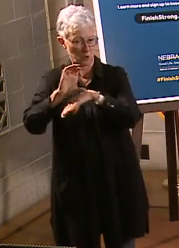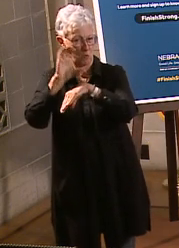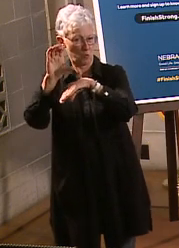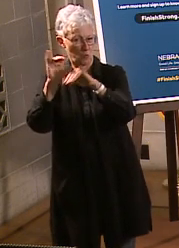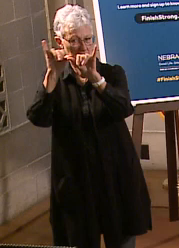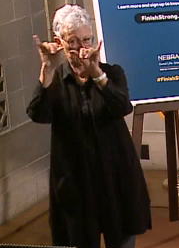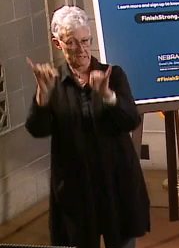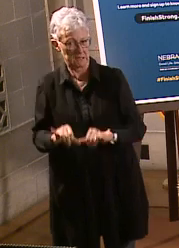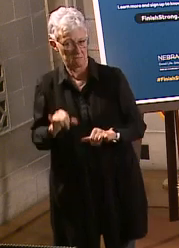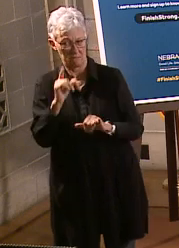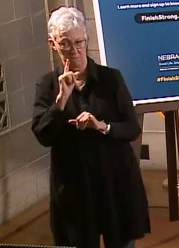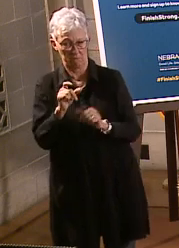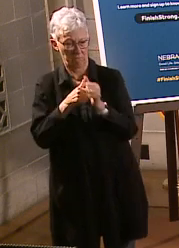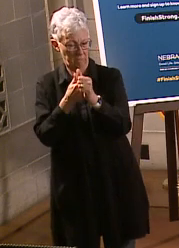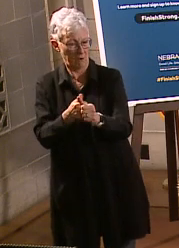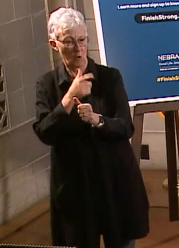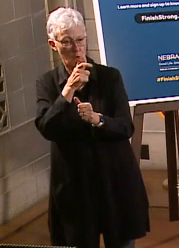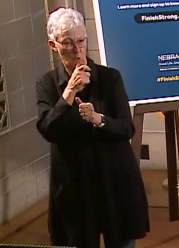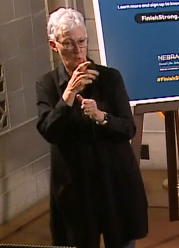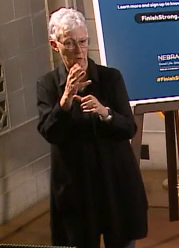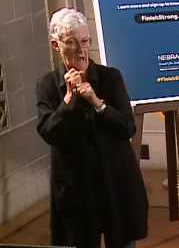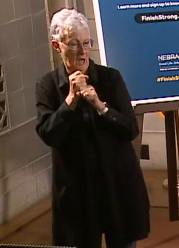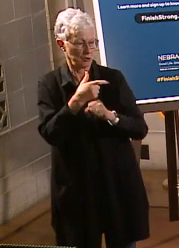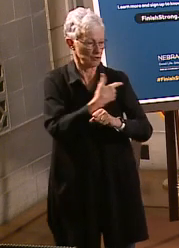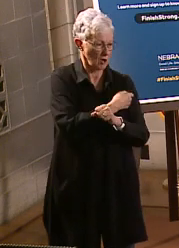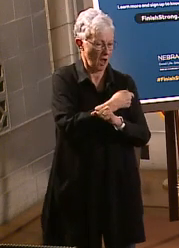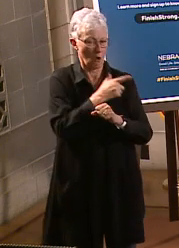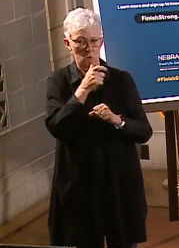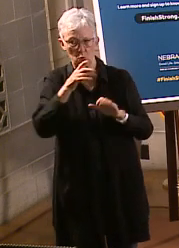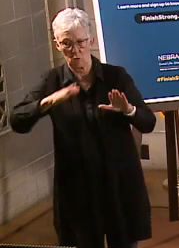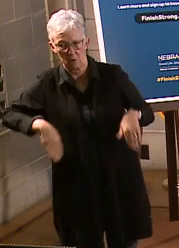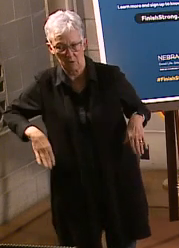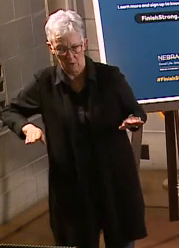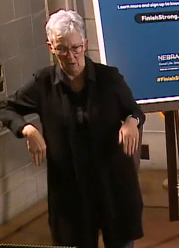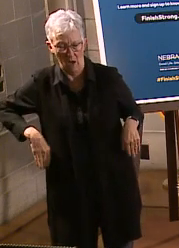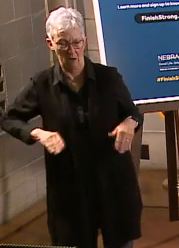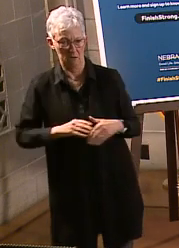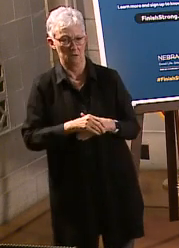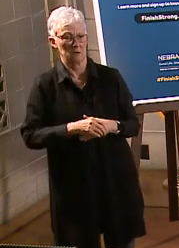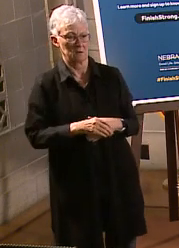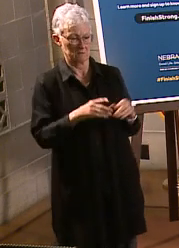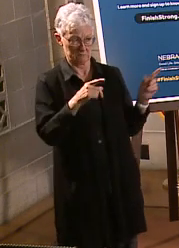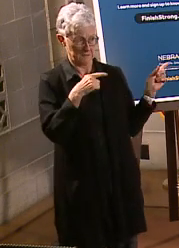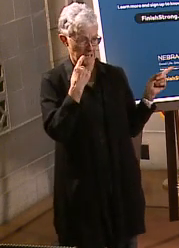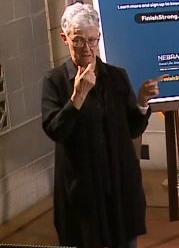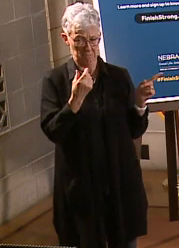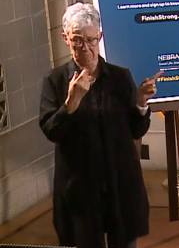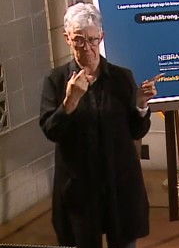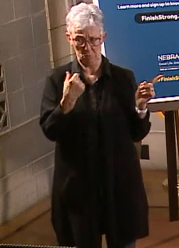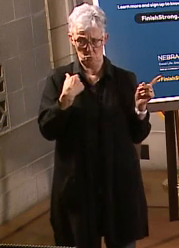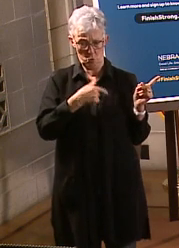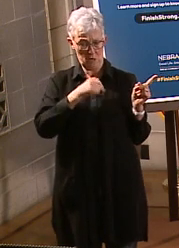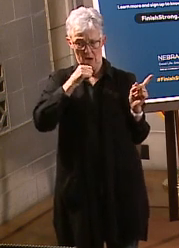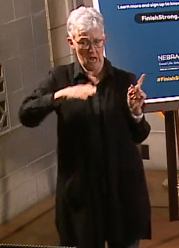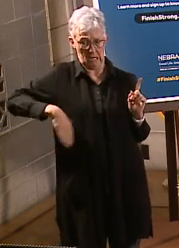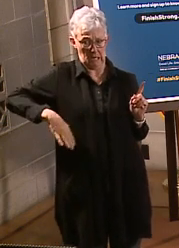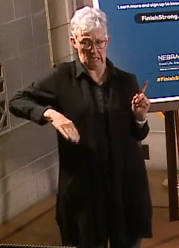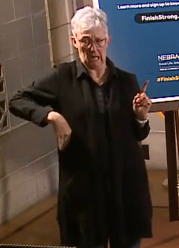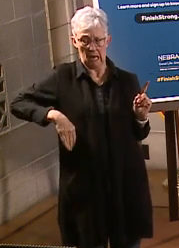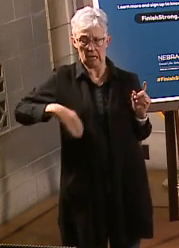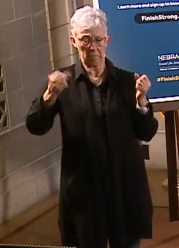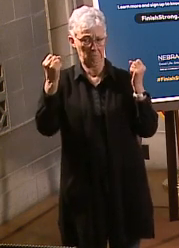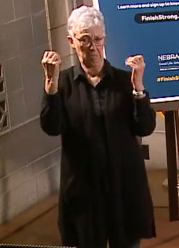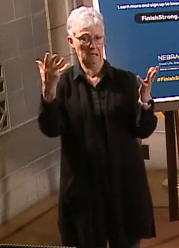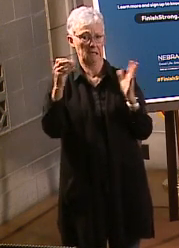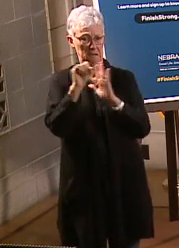things. One, many states don't have a system yet, so this is something, the federal government actually had